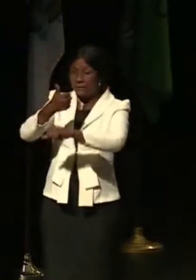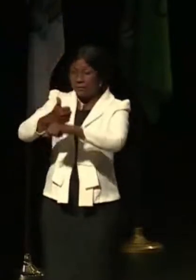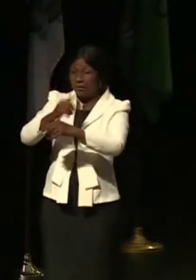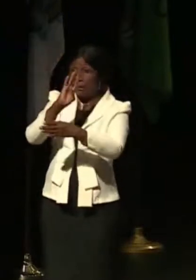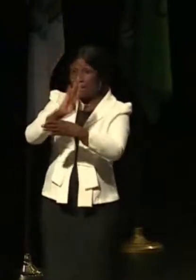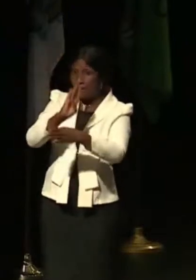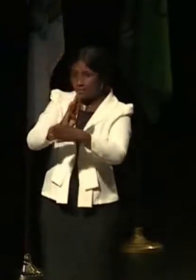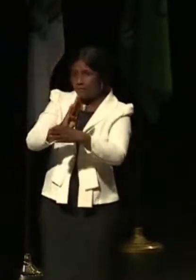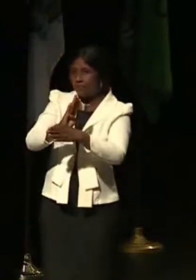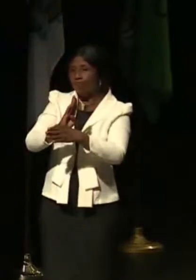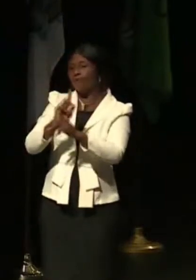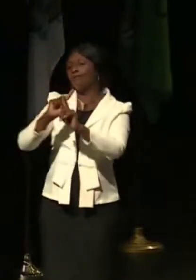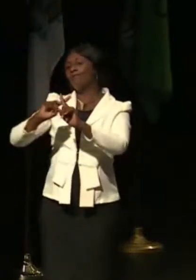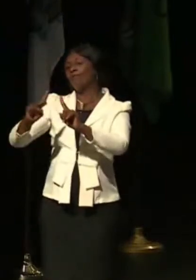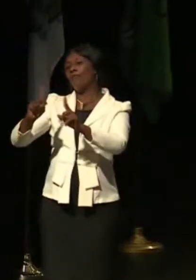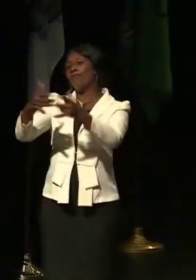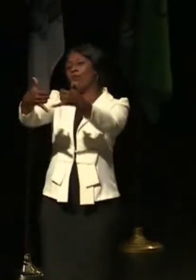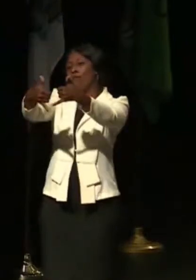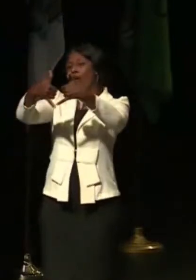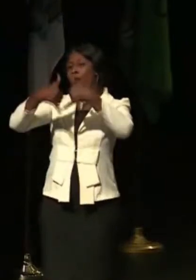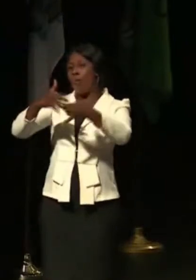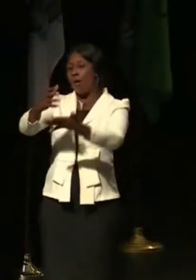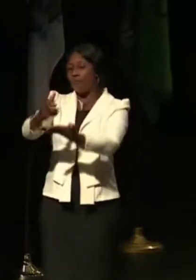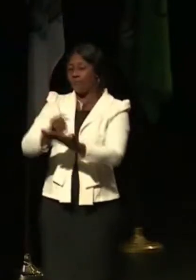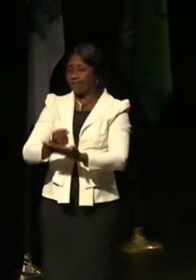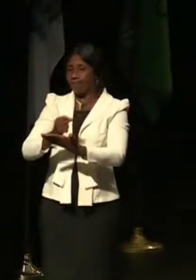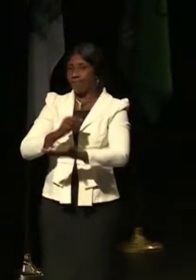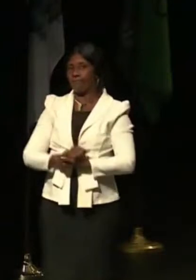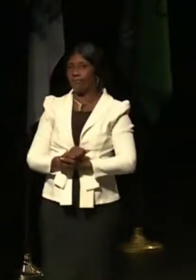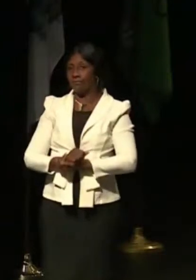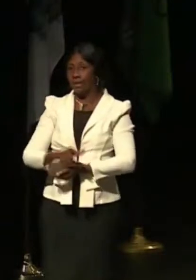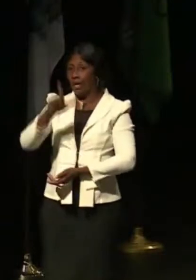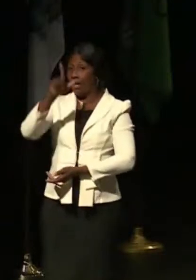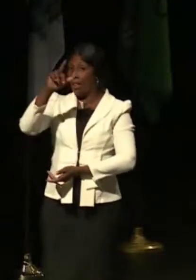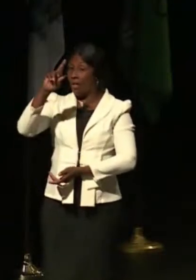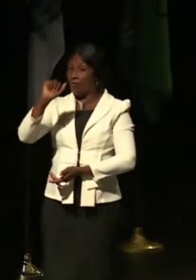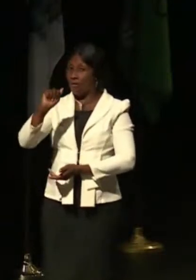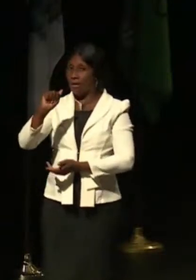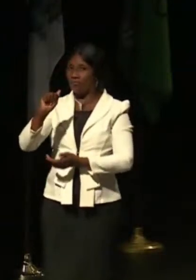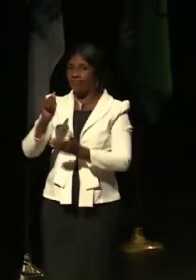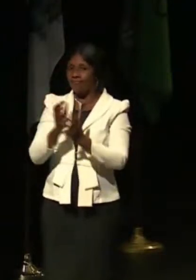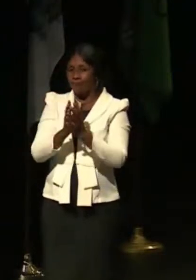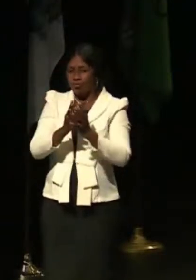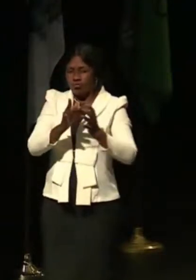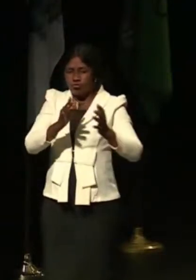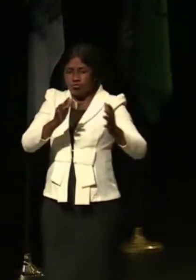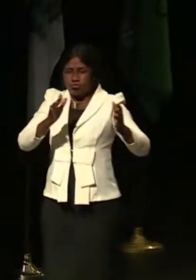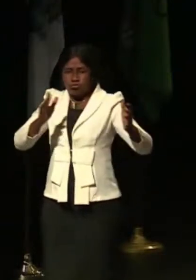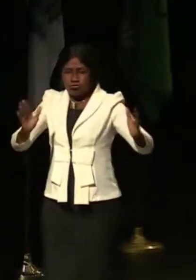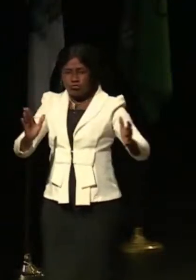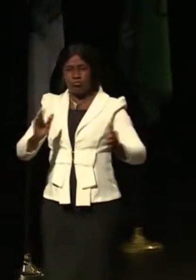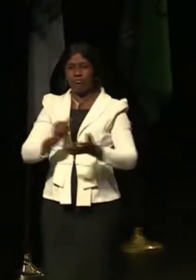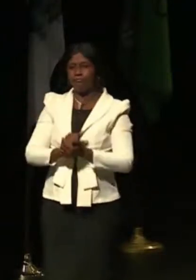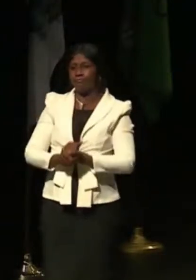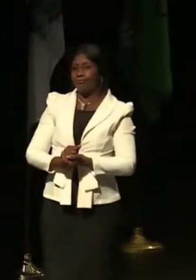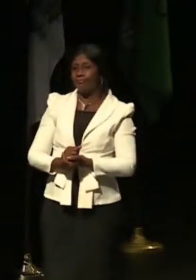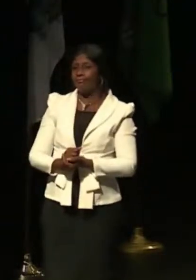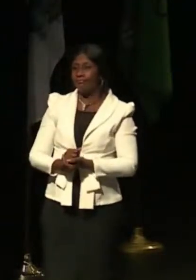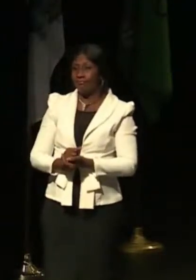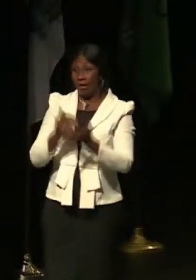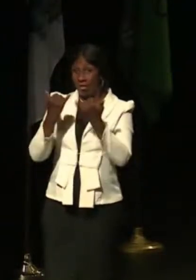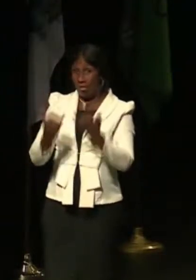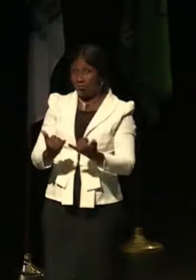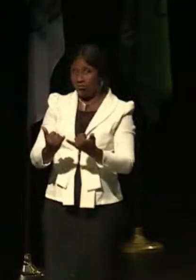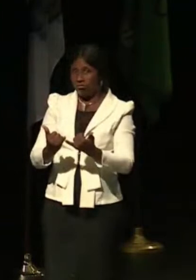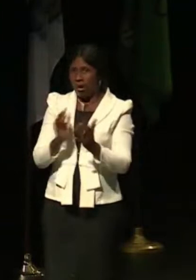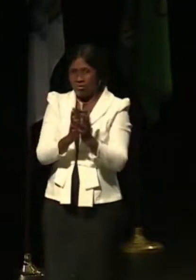his stewardship, LRI has become the largest indigenous manufacturer of household cleaners and